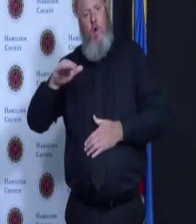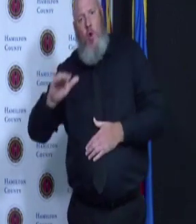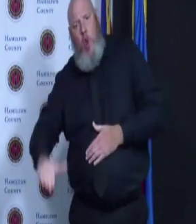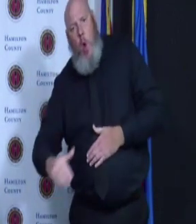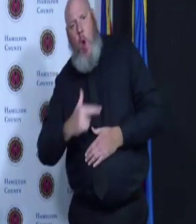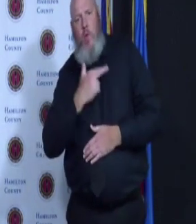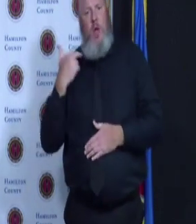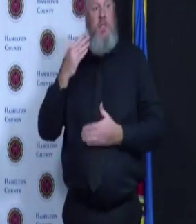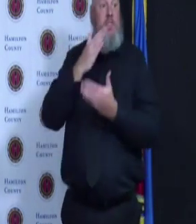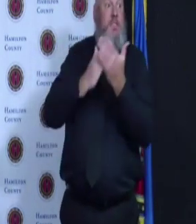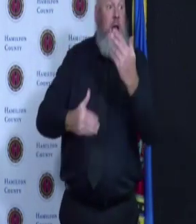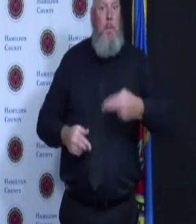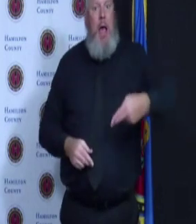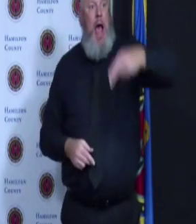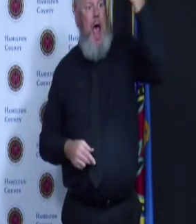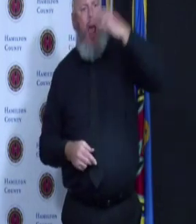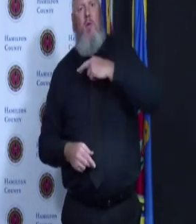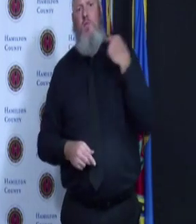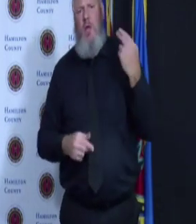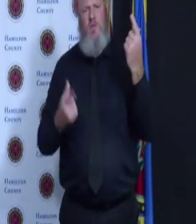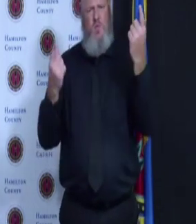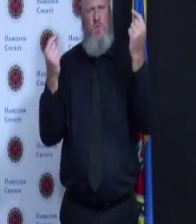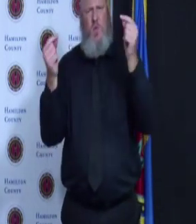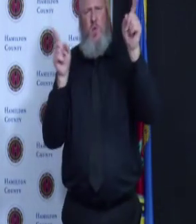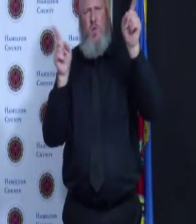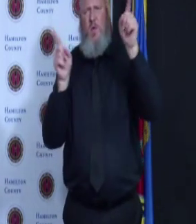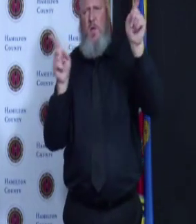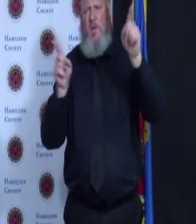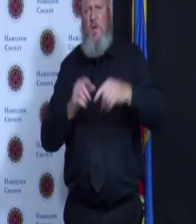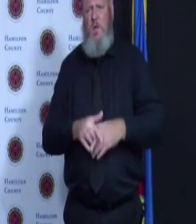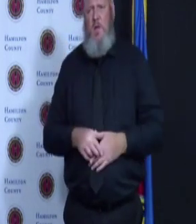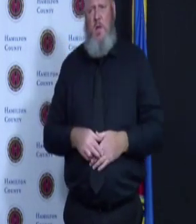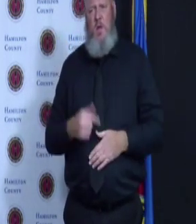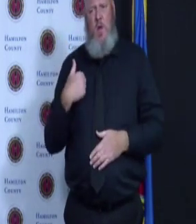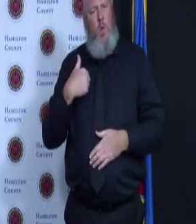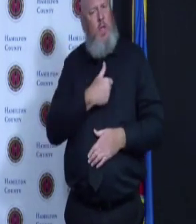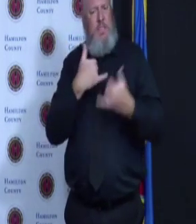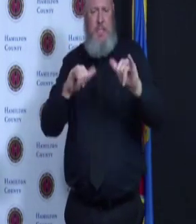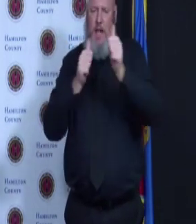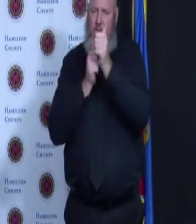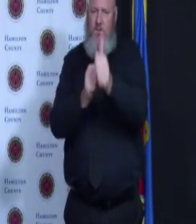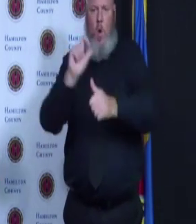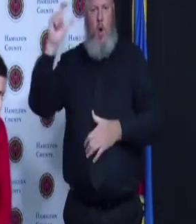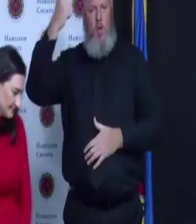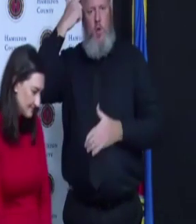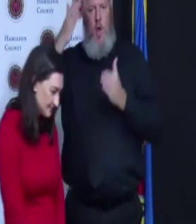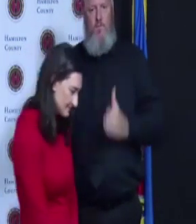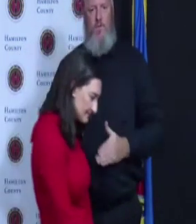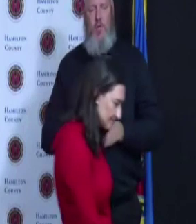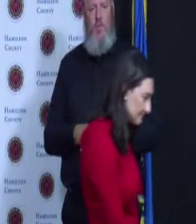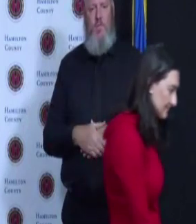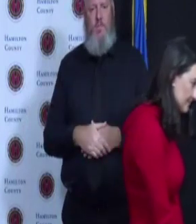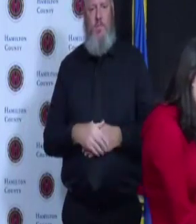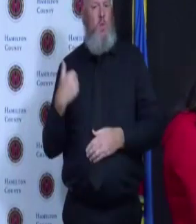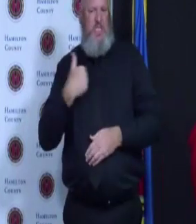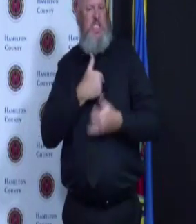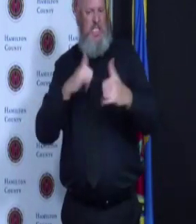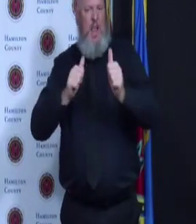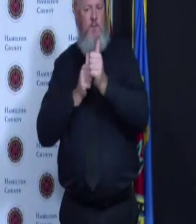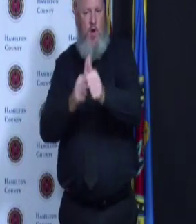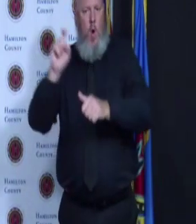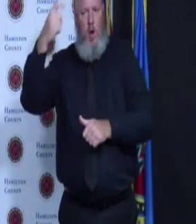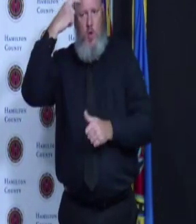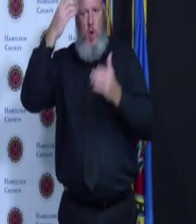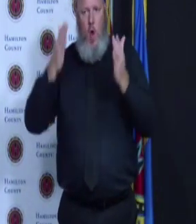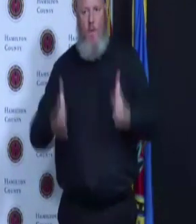Amy Acton's social distancing guidelines at this time. Thank you. A question from Scott Wortman,